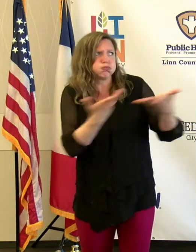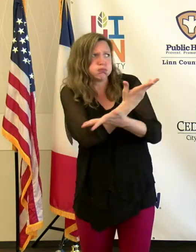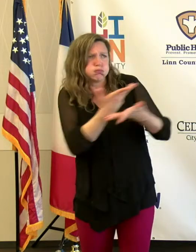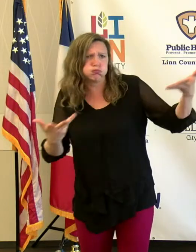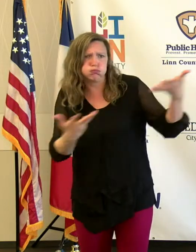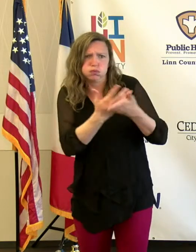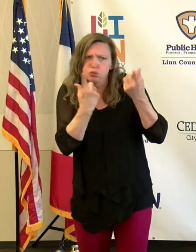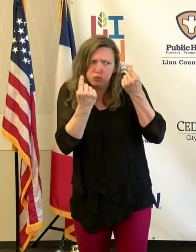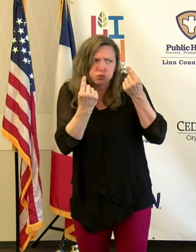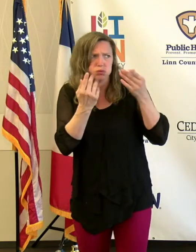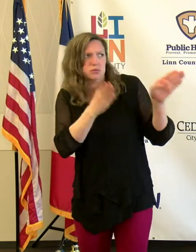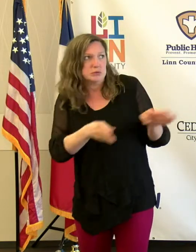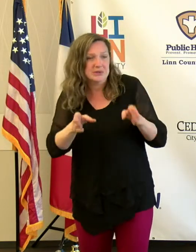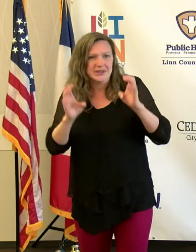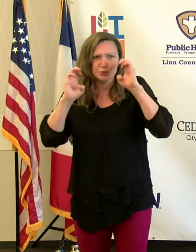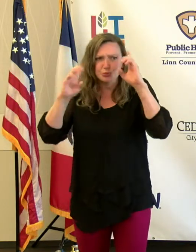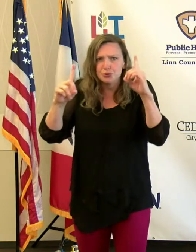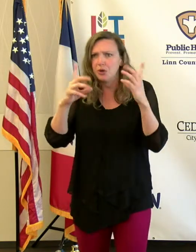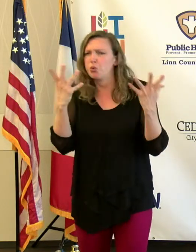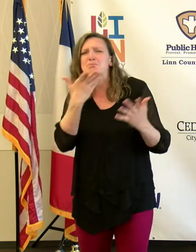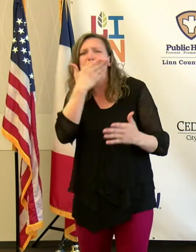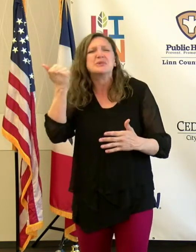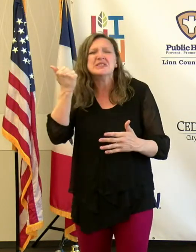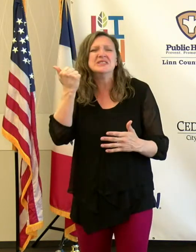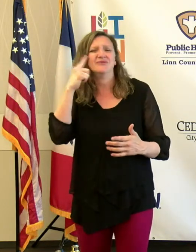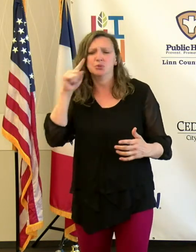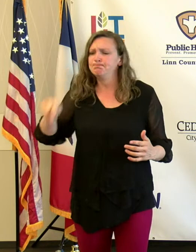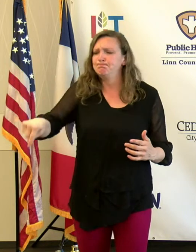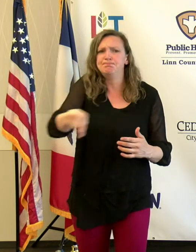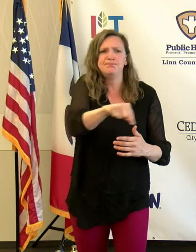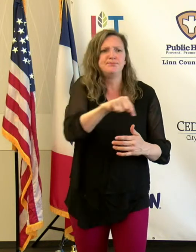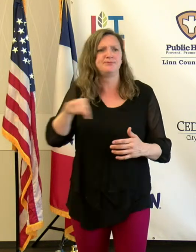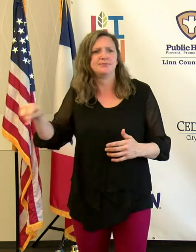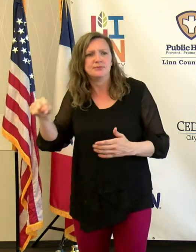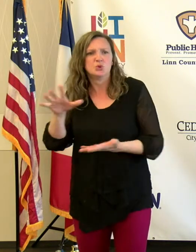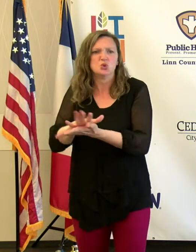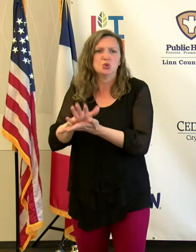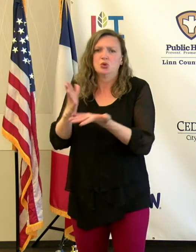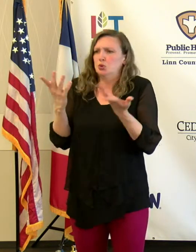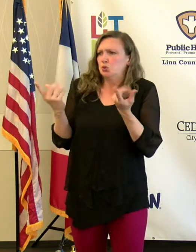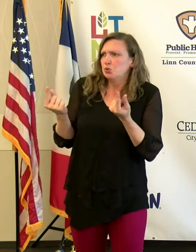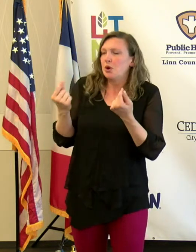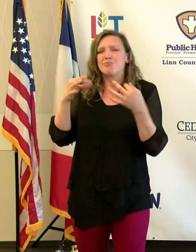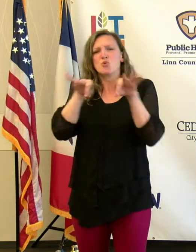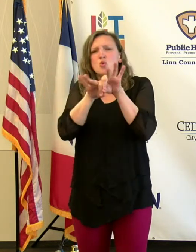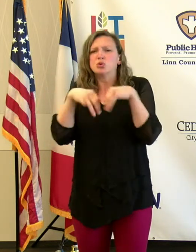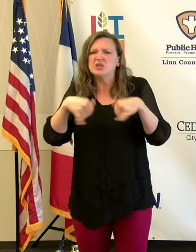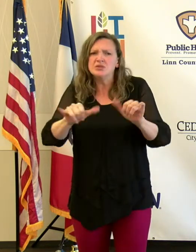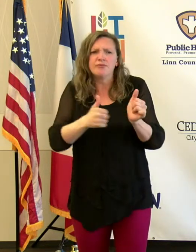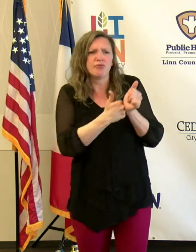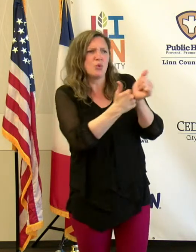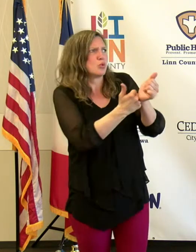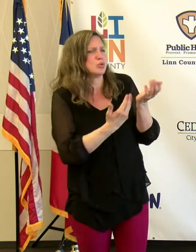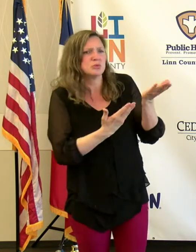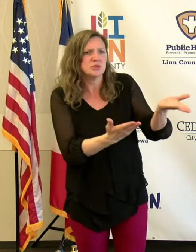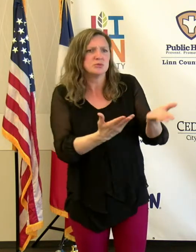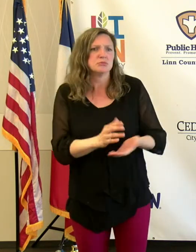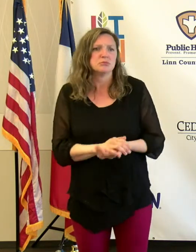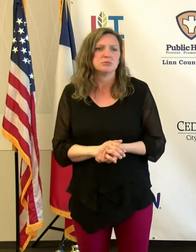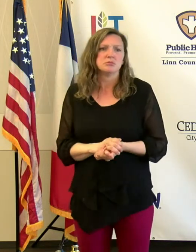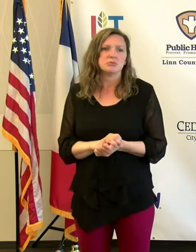weeks to meet guidance by the Department of Education in the areas of continuous learning, whether it be voluntary or